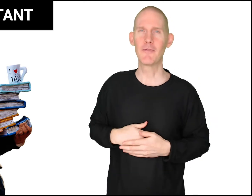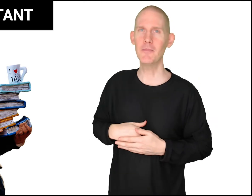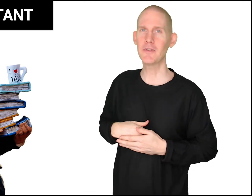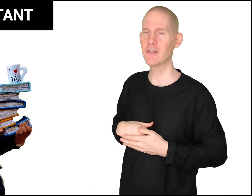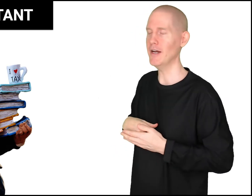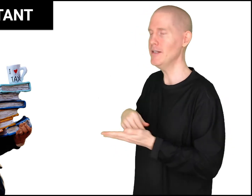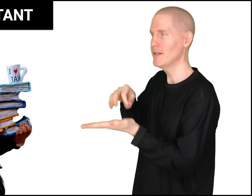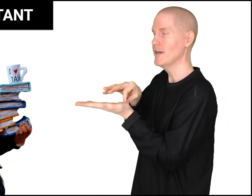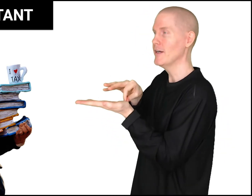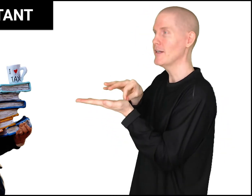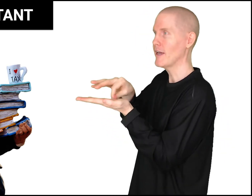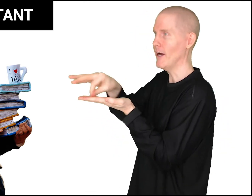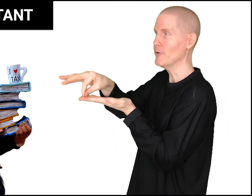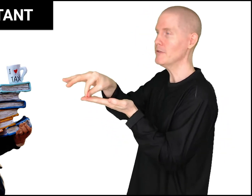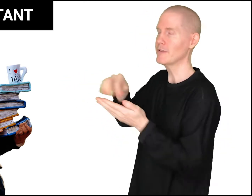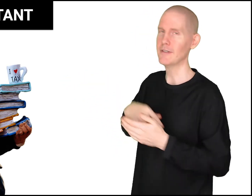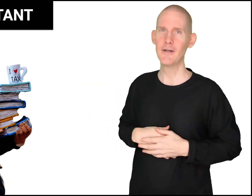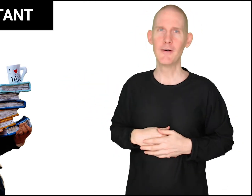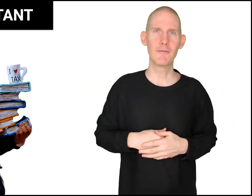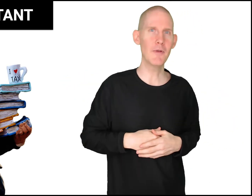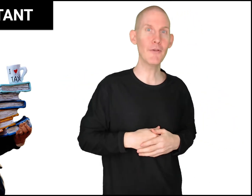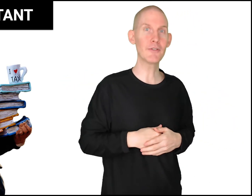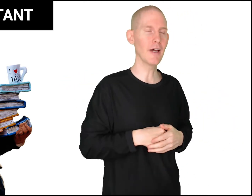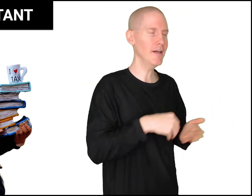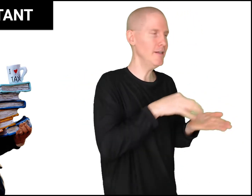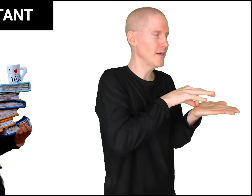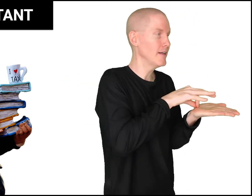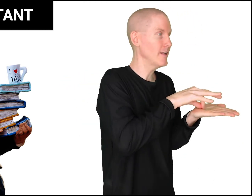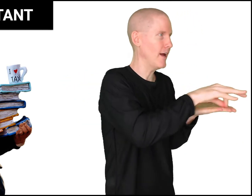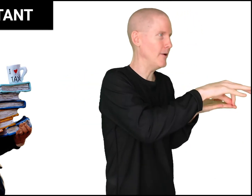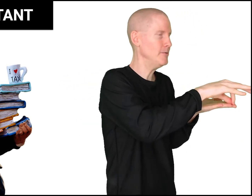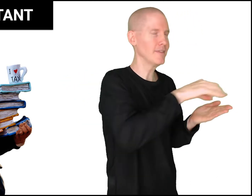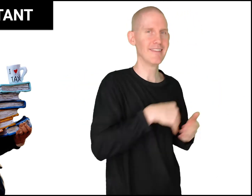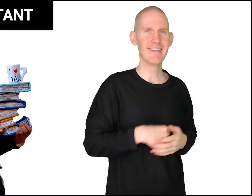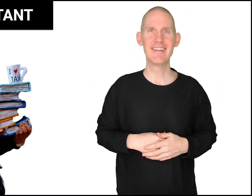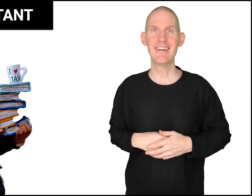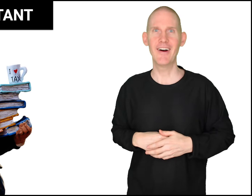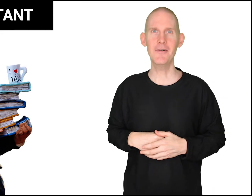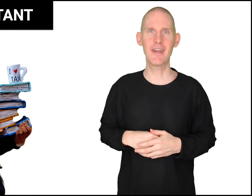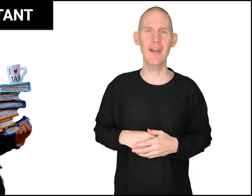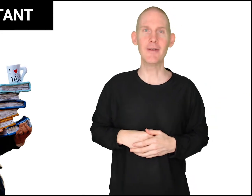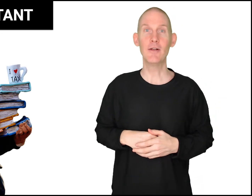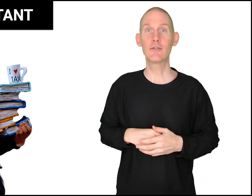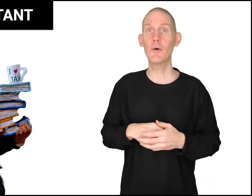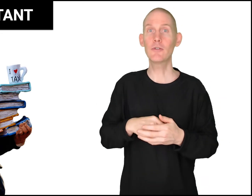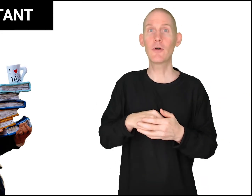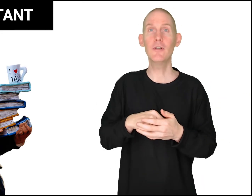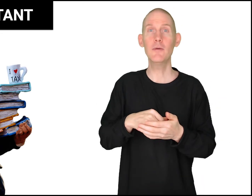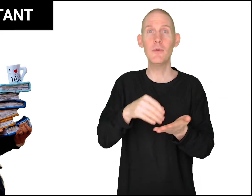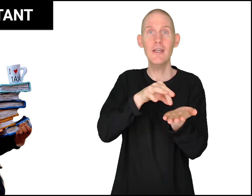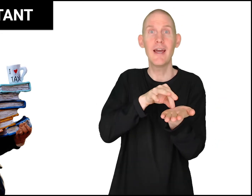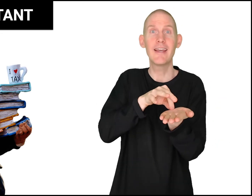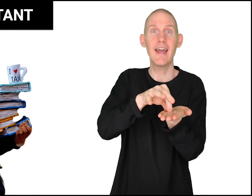the side, count. From the other side, count. Okay, so it's going to be